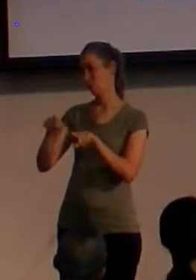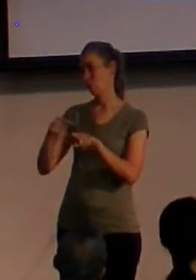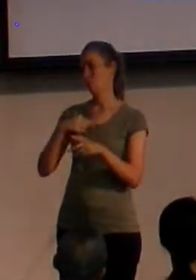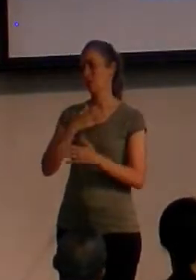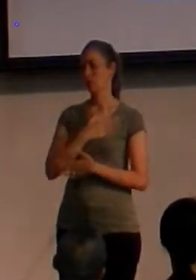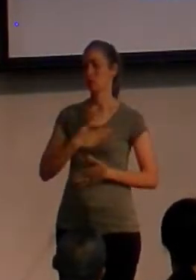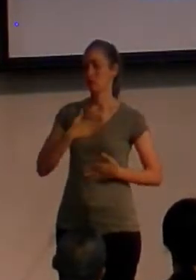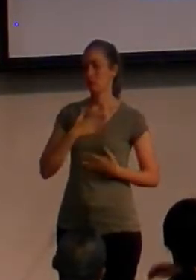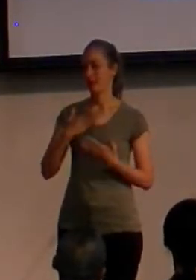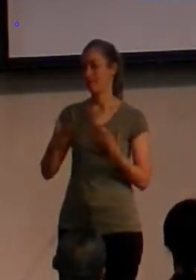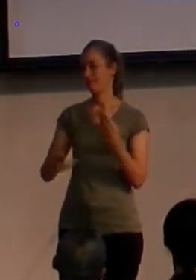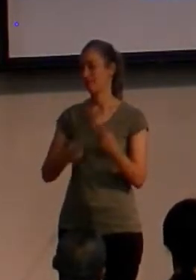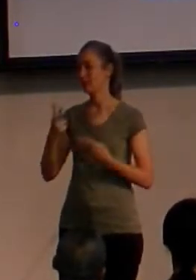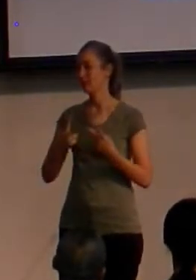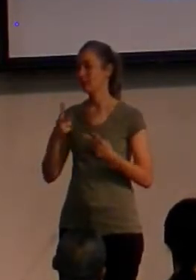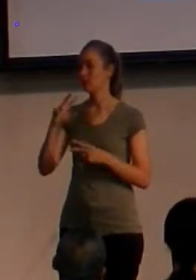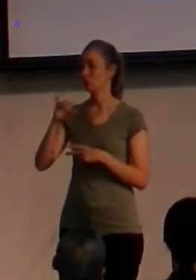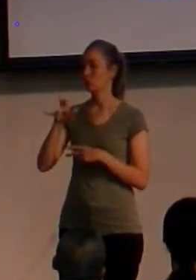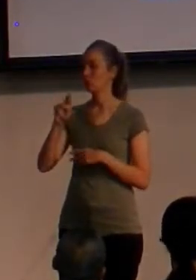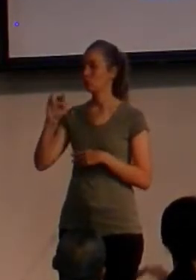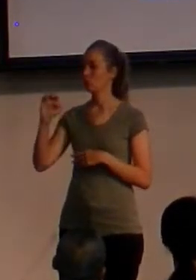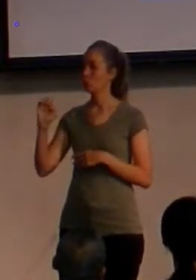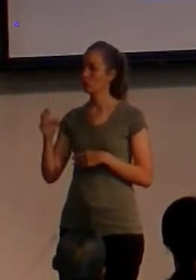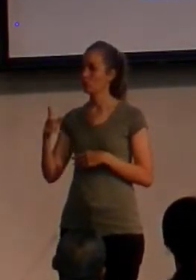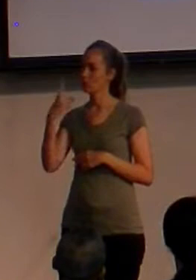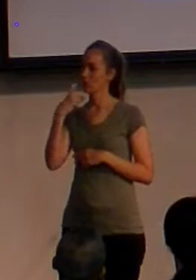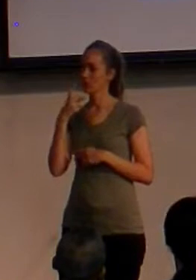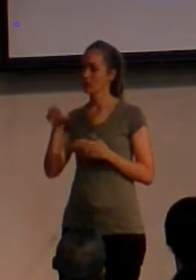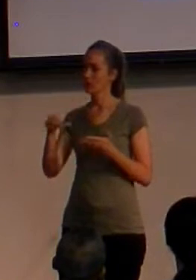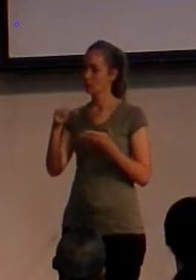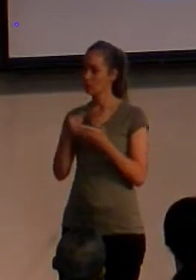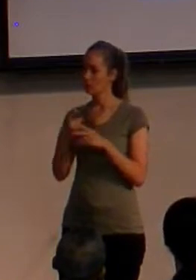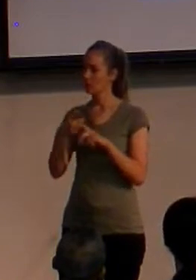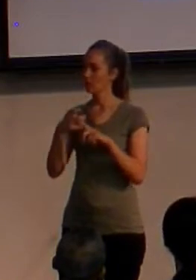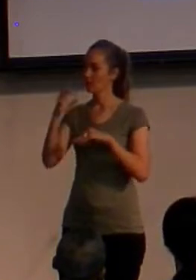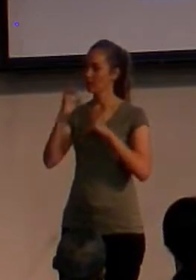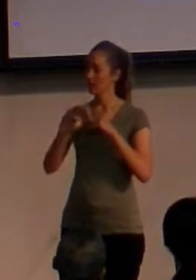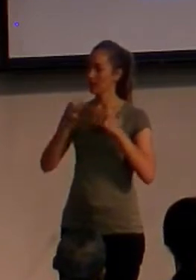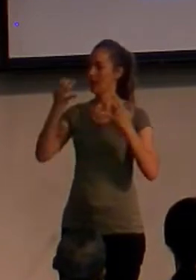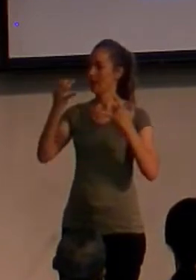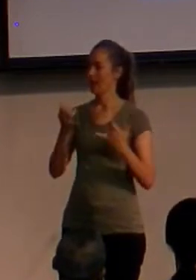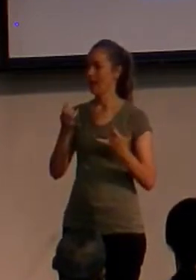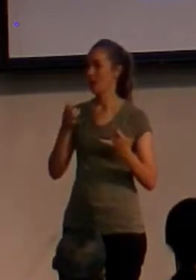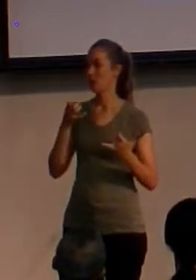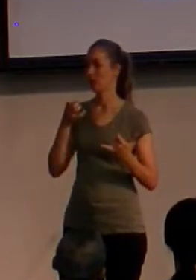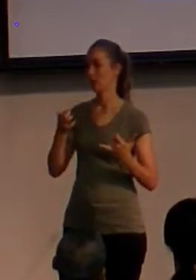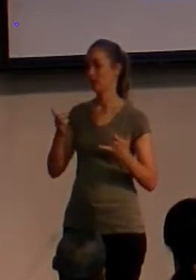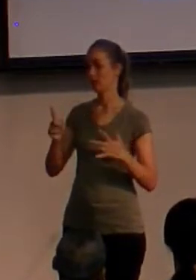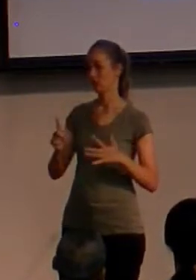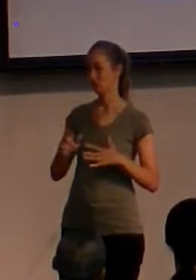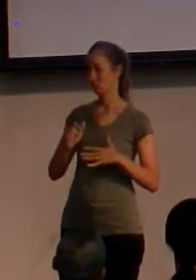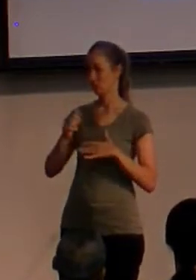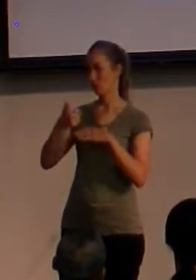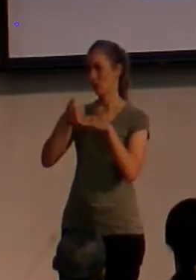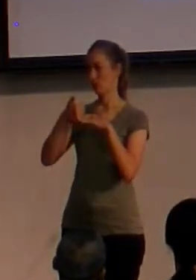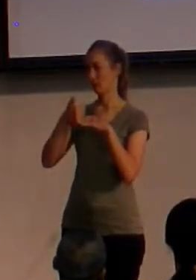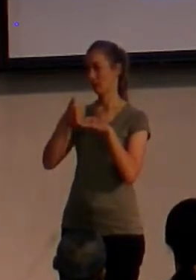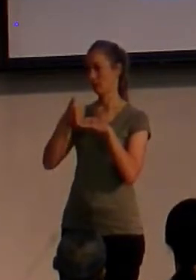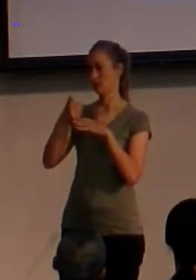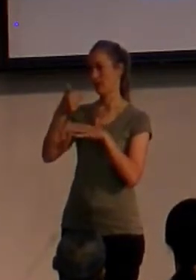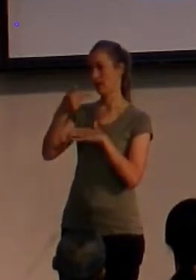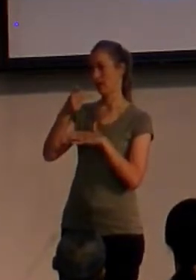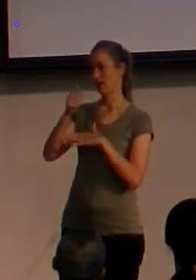there. June has recently graduated from Sunset and now has started the Heritage